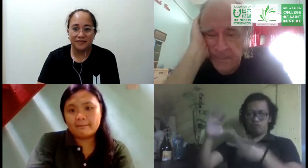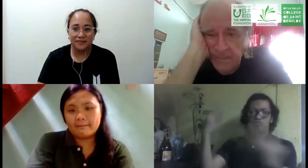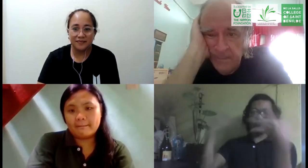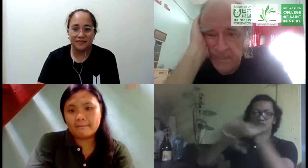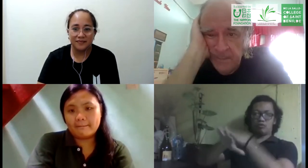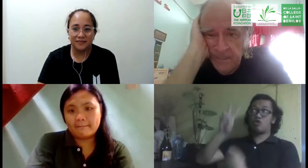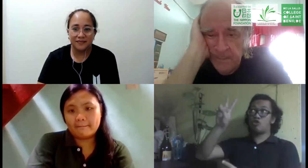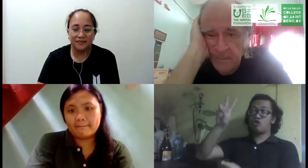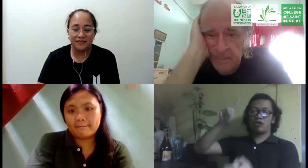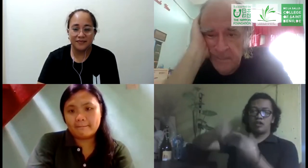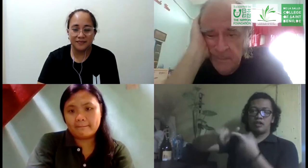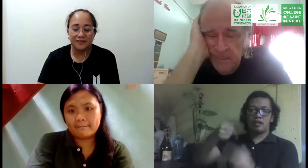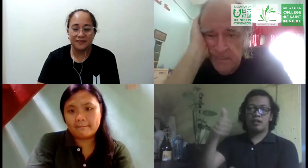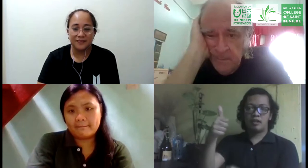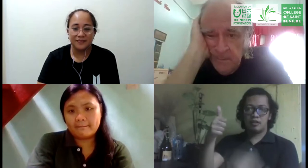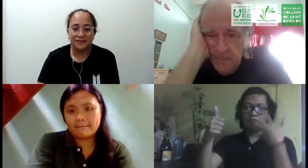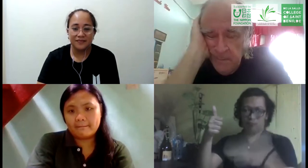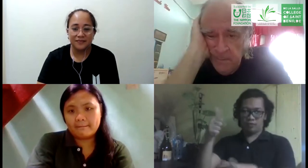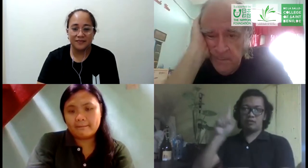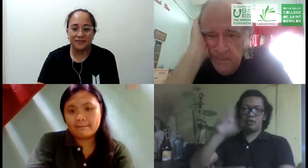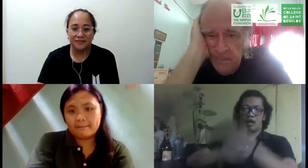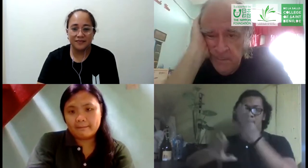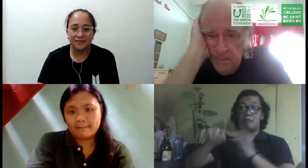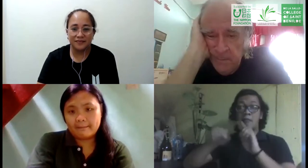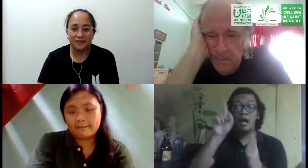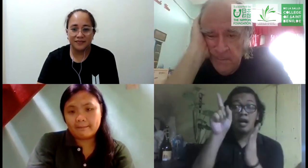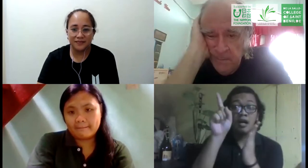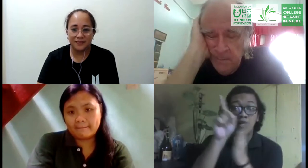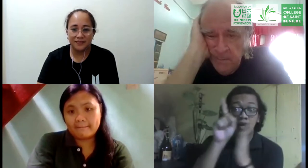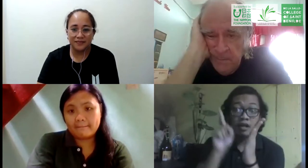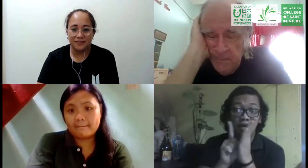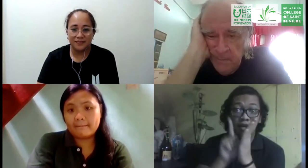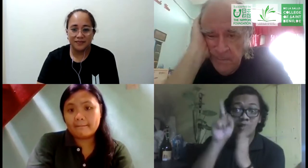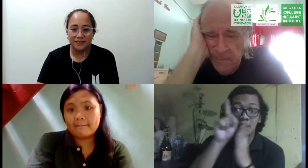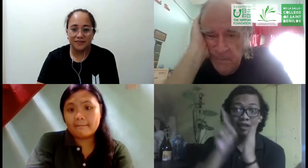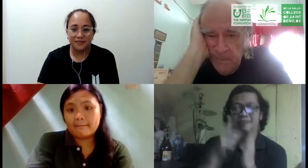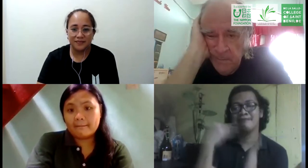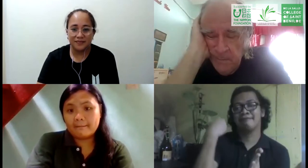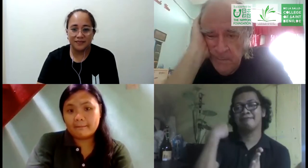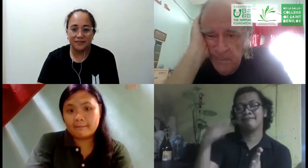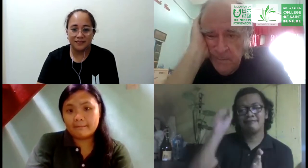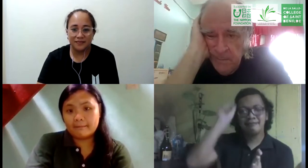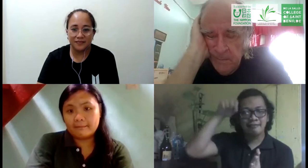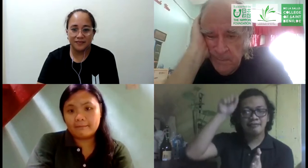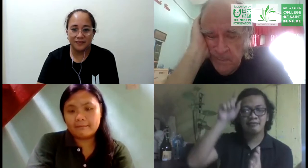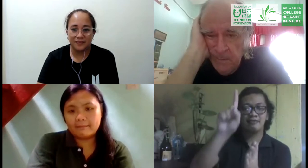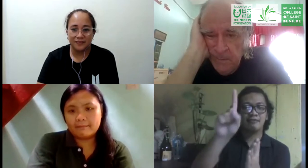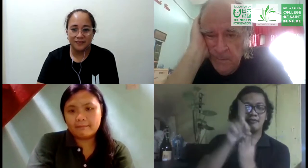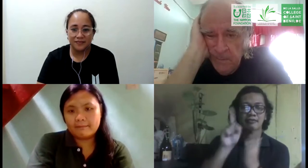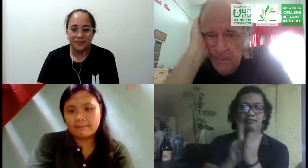So we've put 7, 8, and 10 together, just the one-handed signs. Lesson